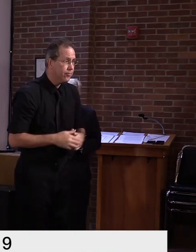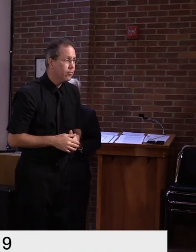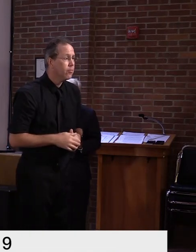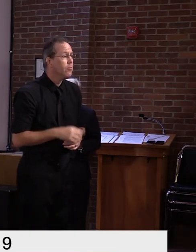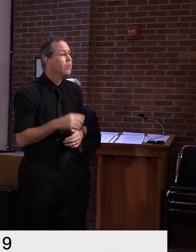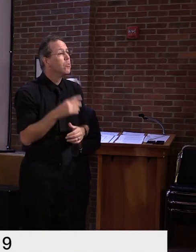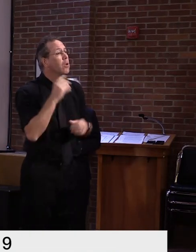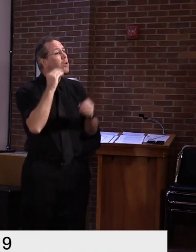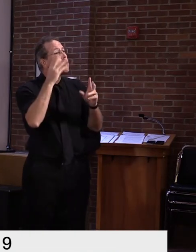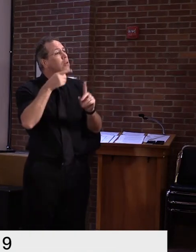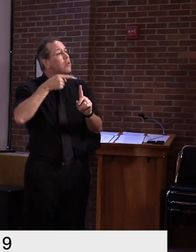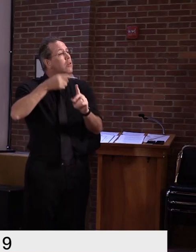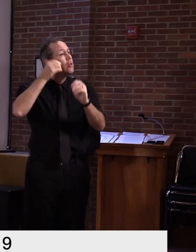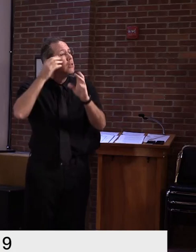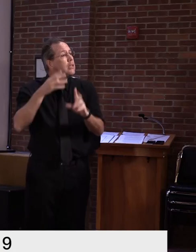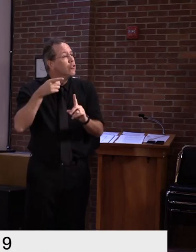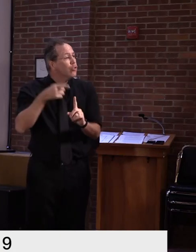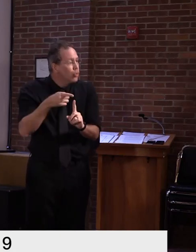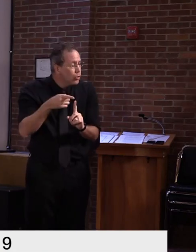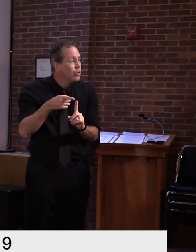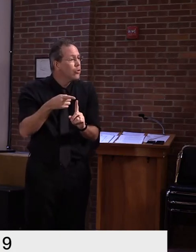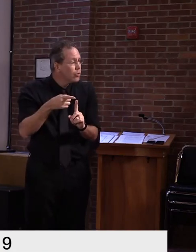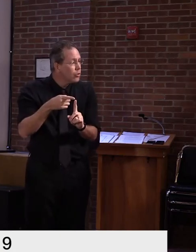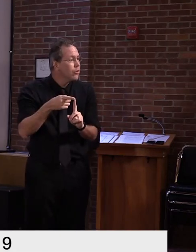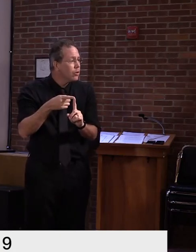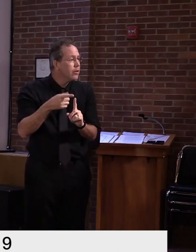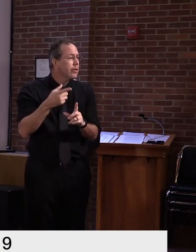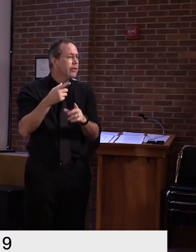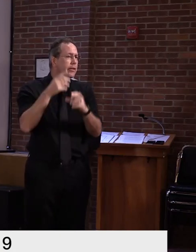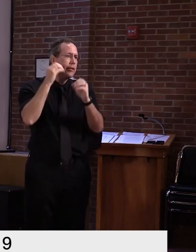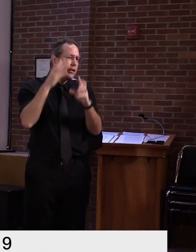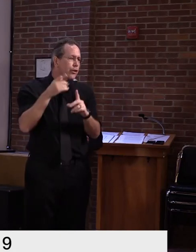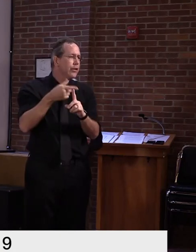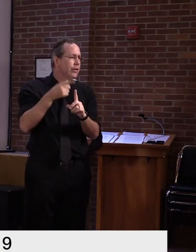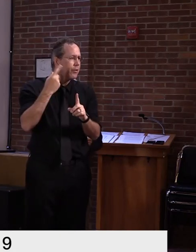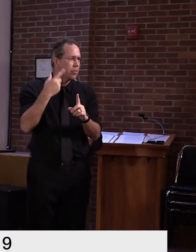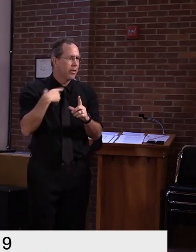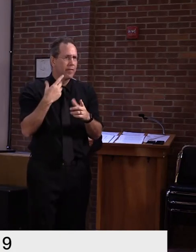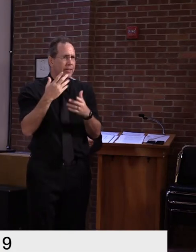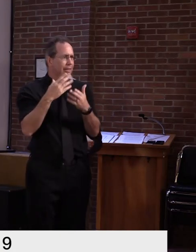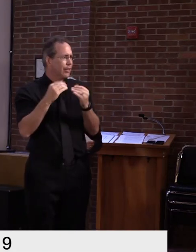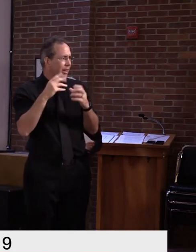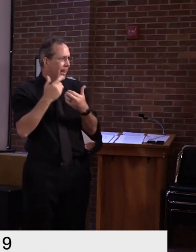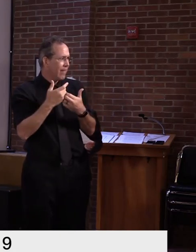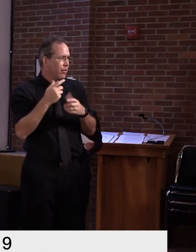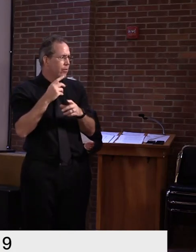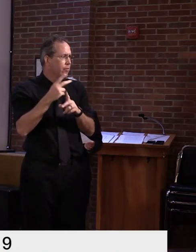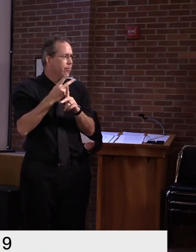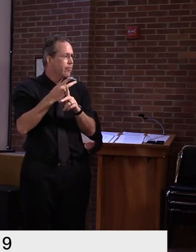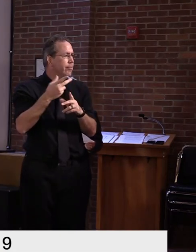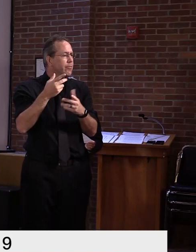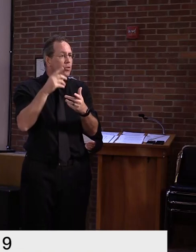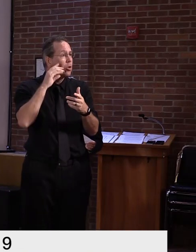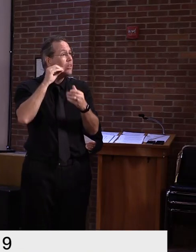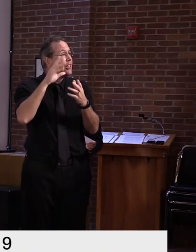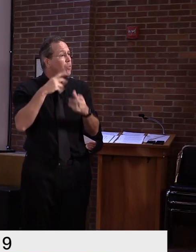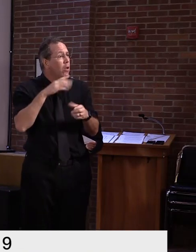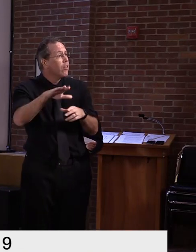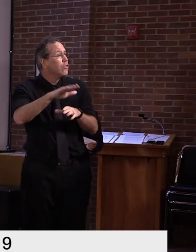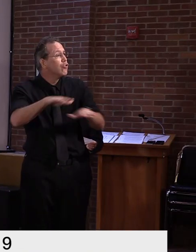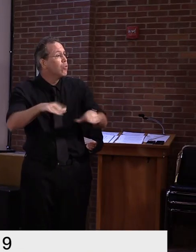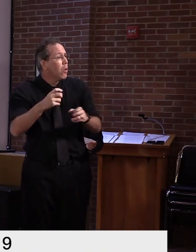they obviously will be welcome into the system as well. We want them, it's important for them to be in